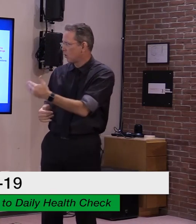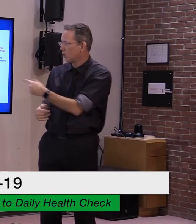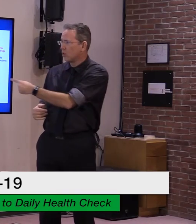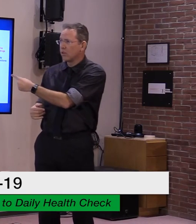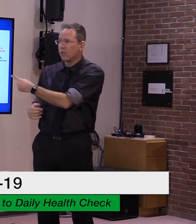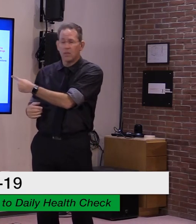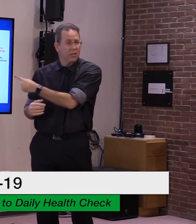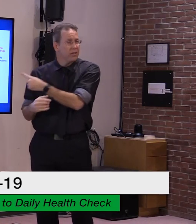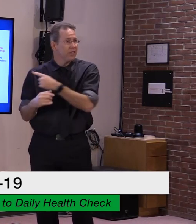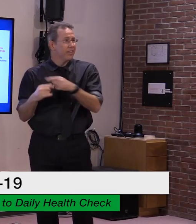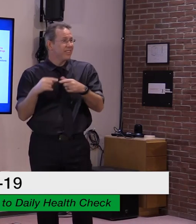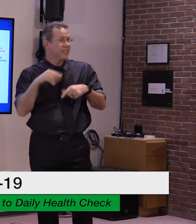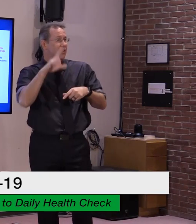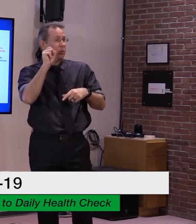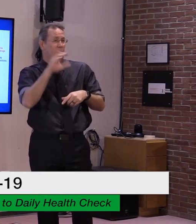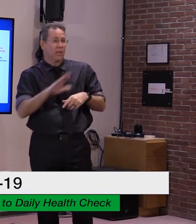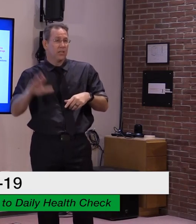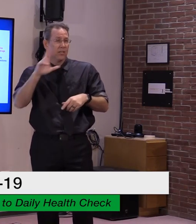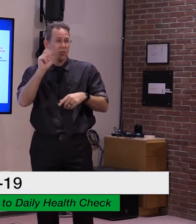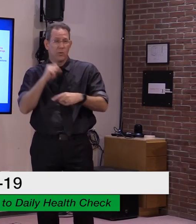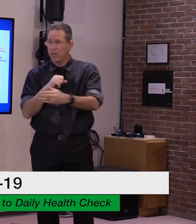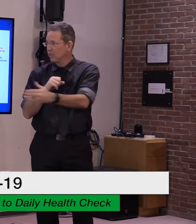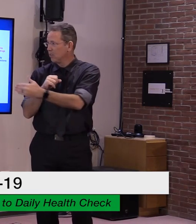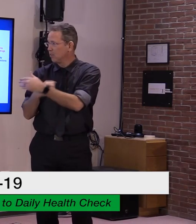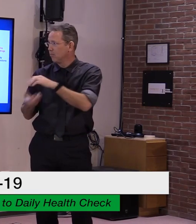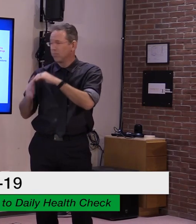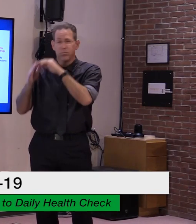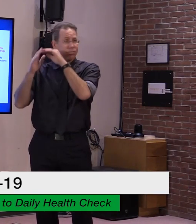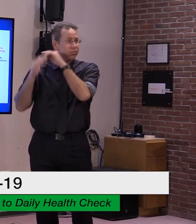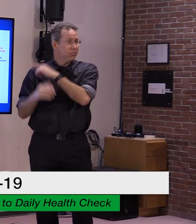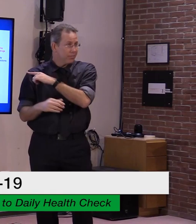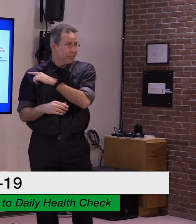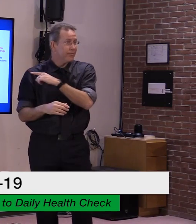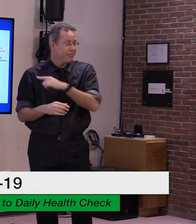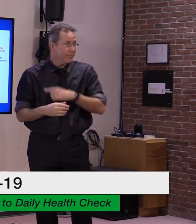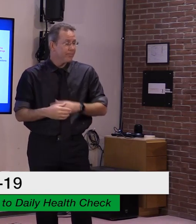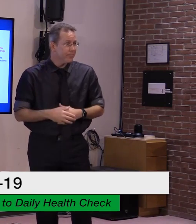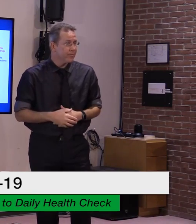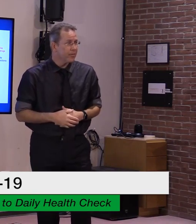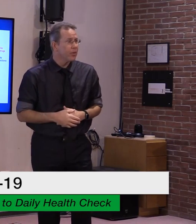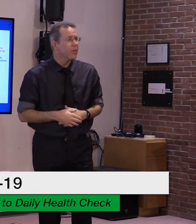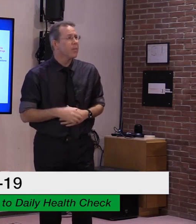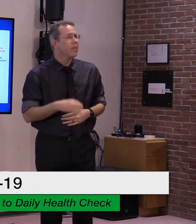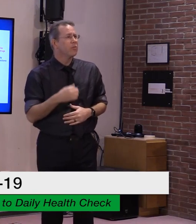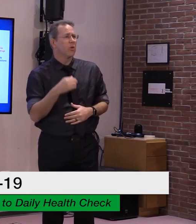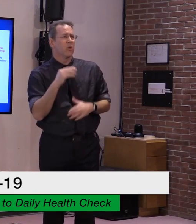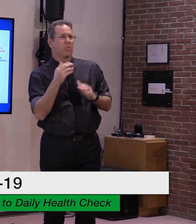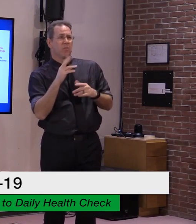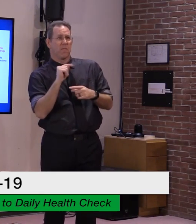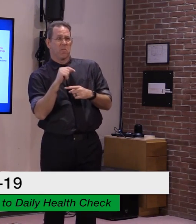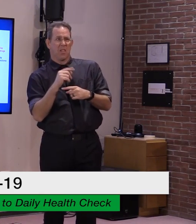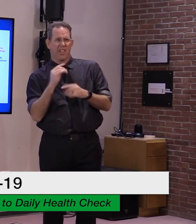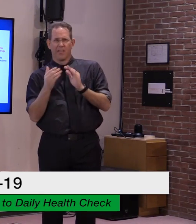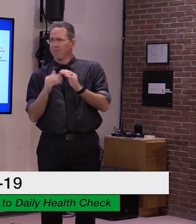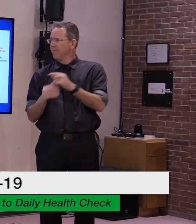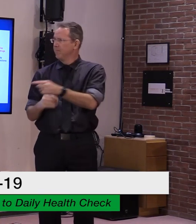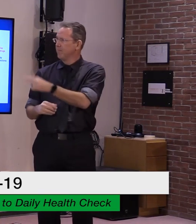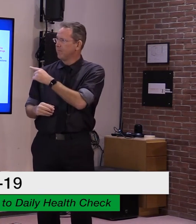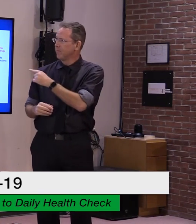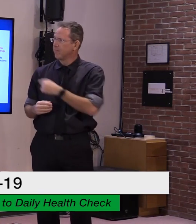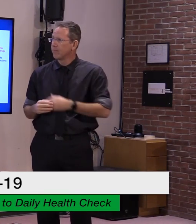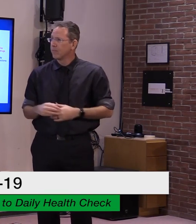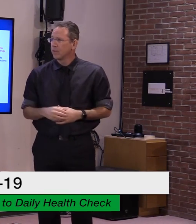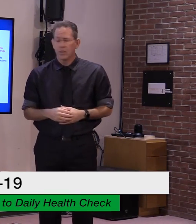have been going up both nationally but also here at home you can see on the seven day average that cases